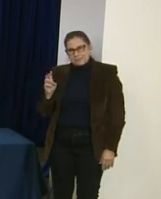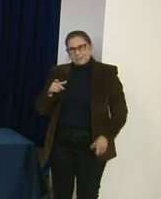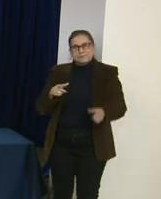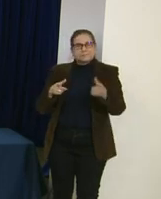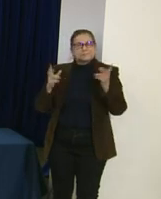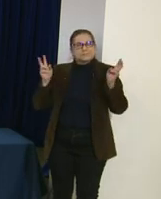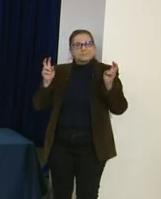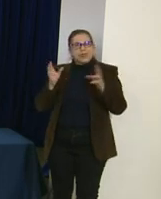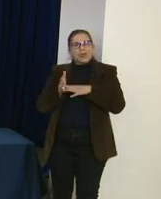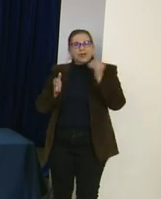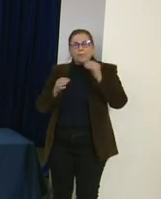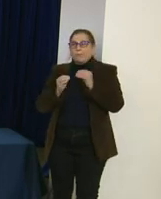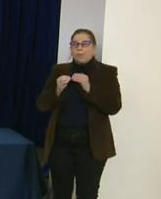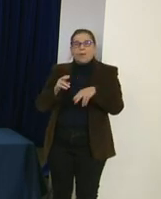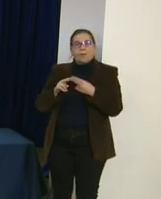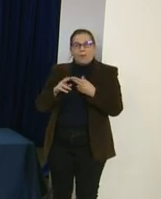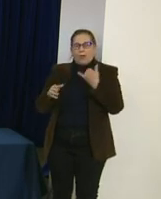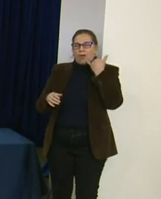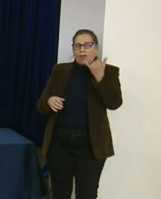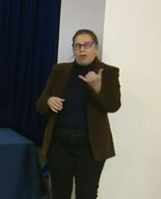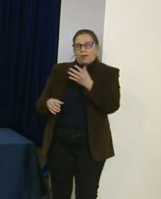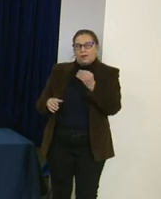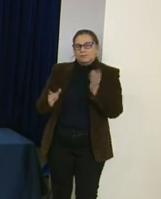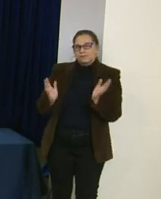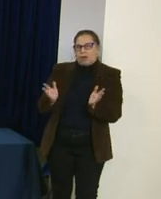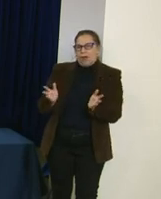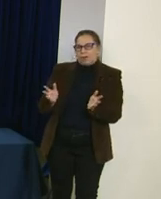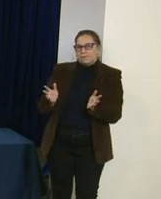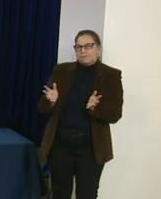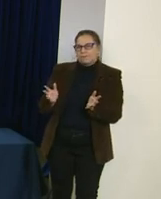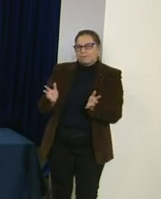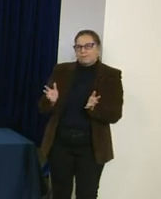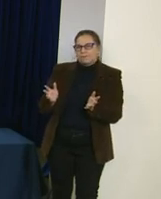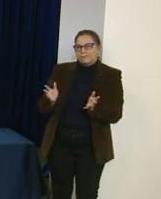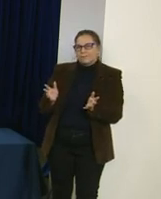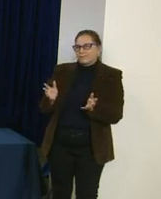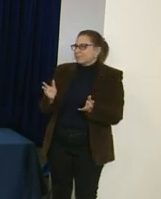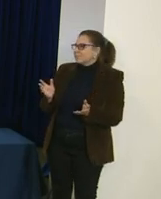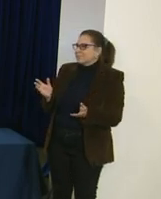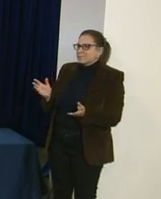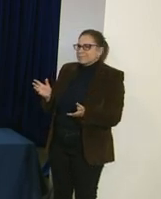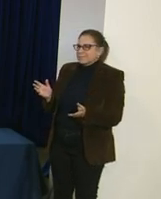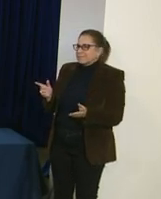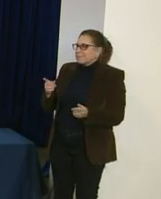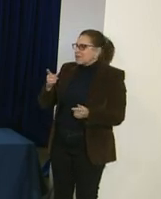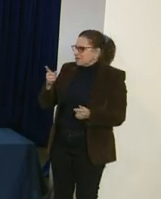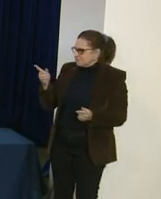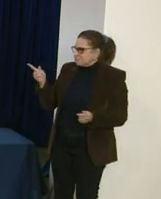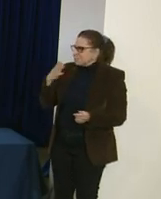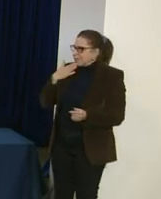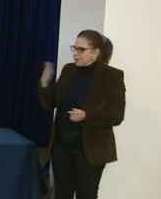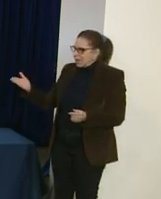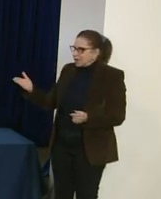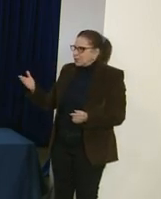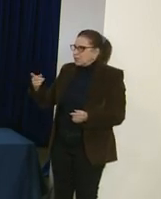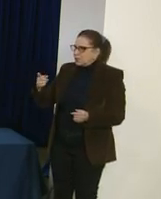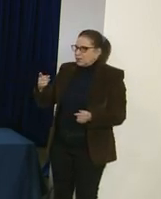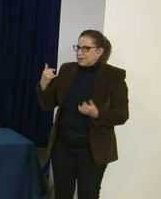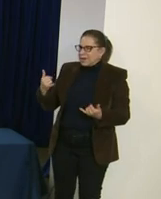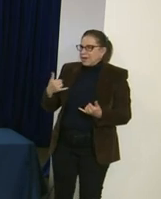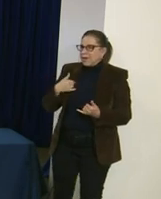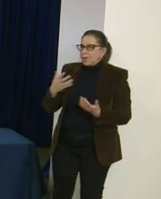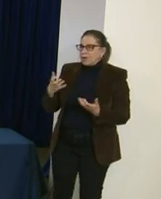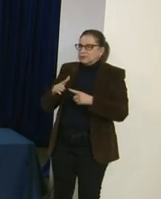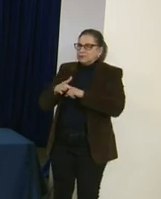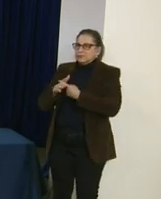Great, thank you, Mayor. Now we will move to the question and answer portion of the program. So if you have a question and you're on the line with us, you